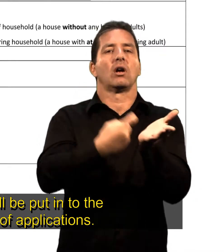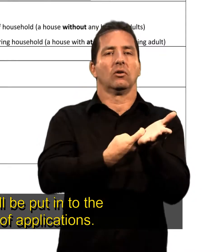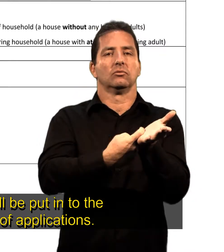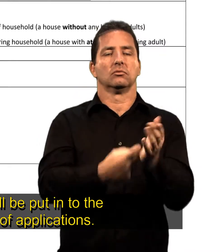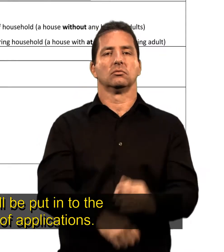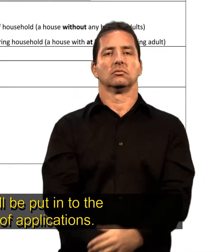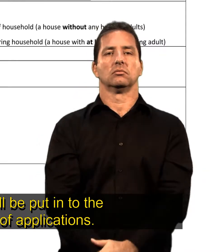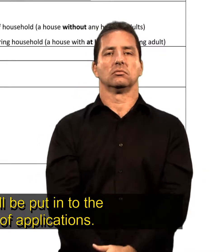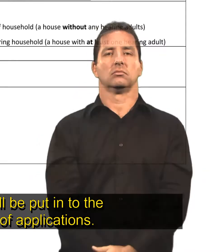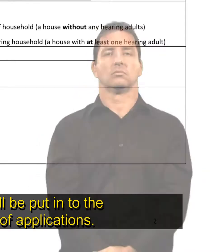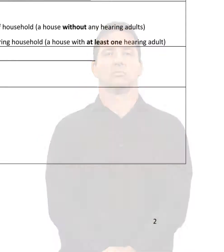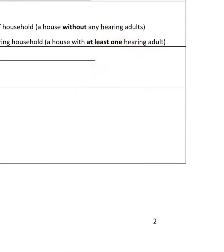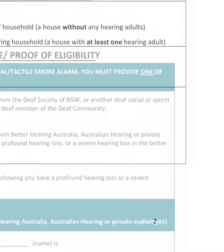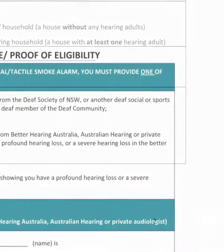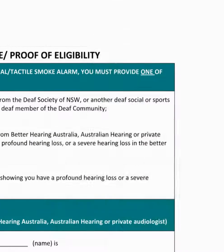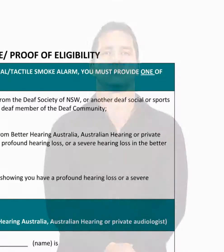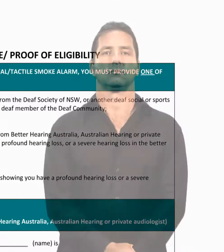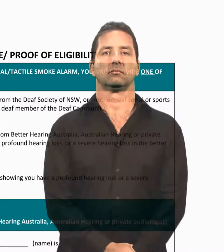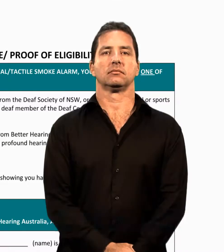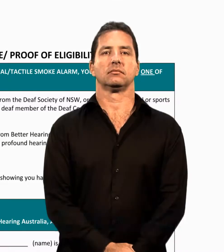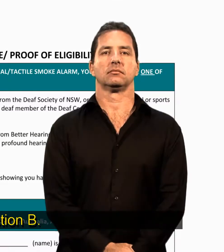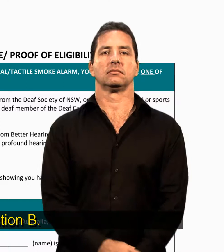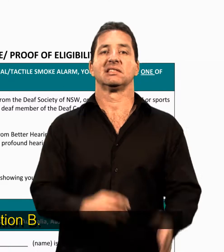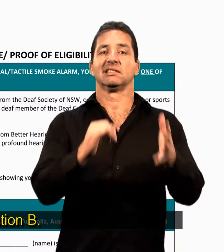into the next round of applications.